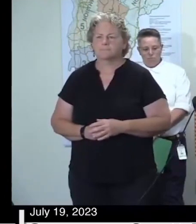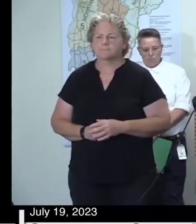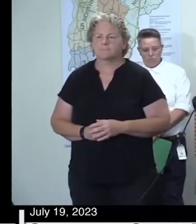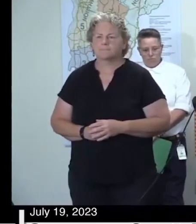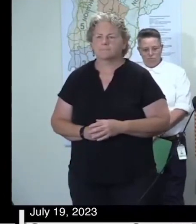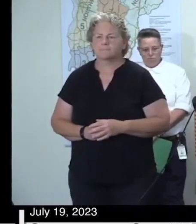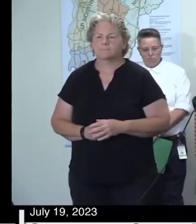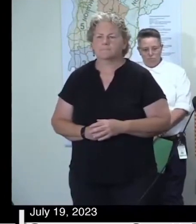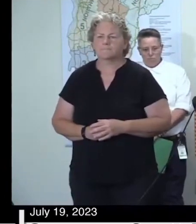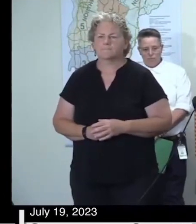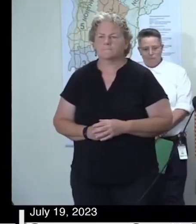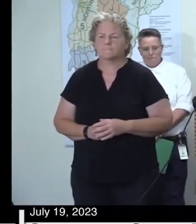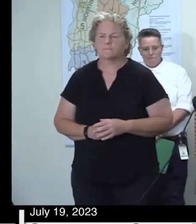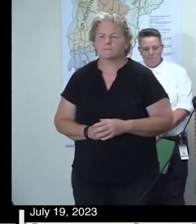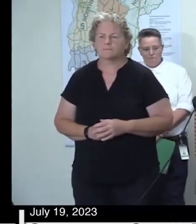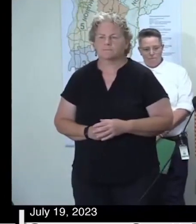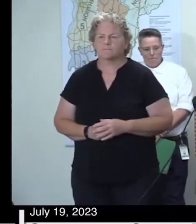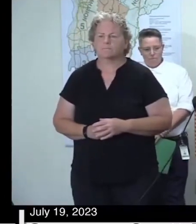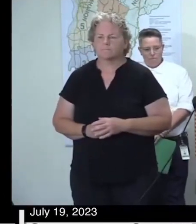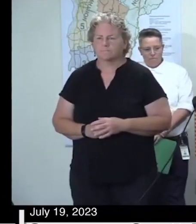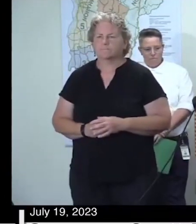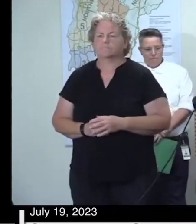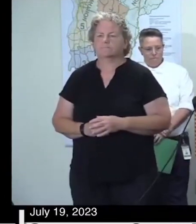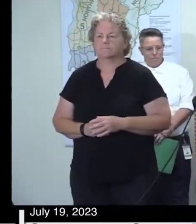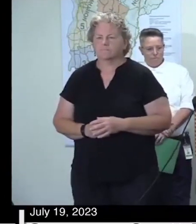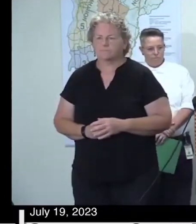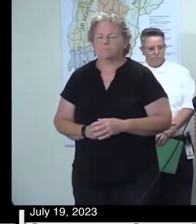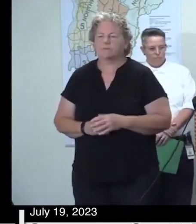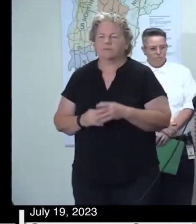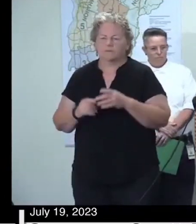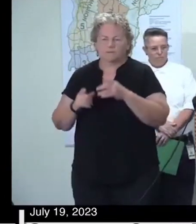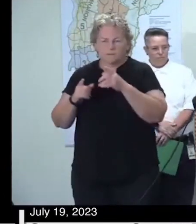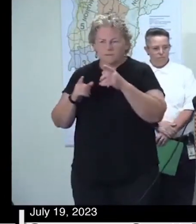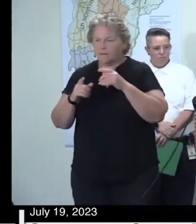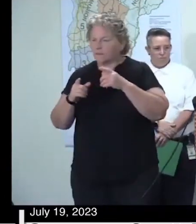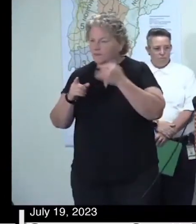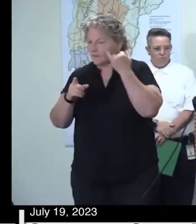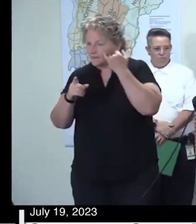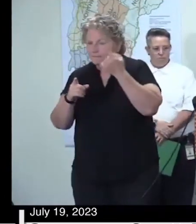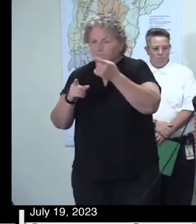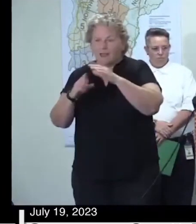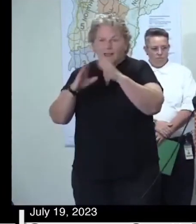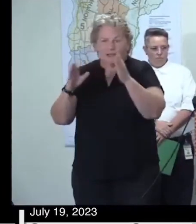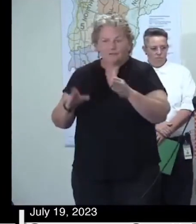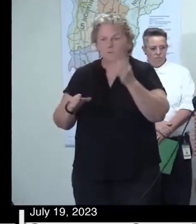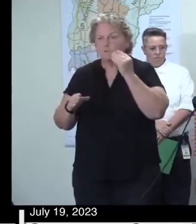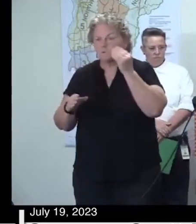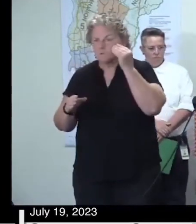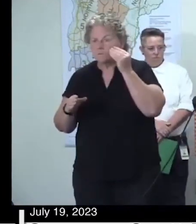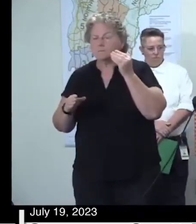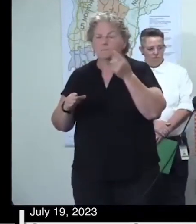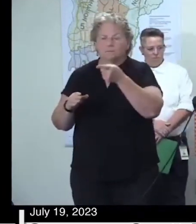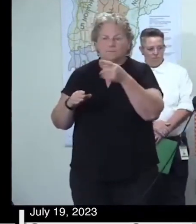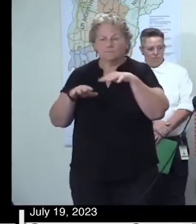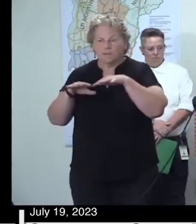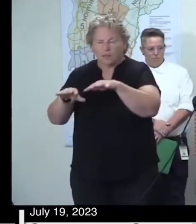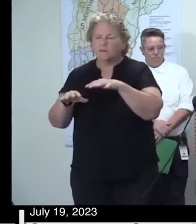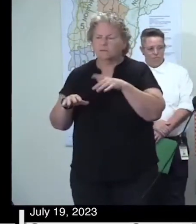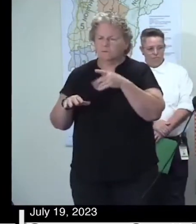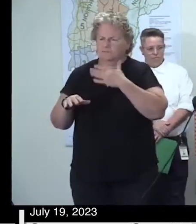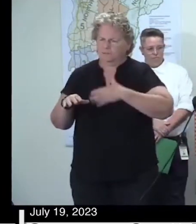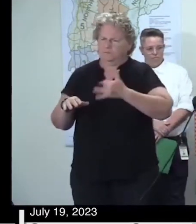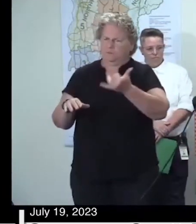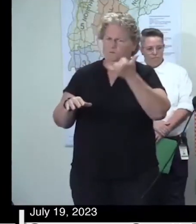flooded, please have a qualified electrician inspect your system before you turn the power back on or begin to use electricity.